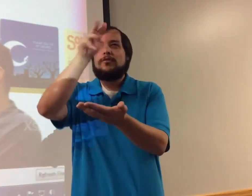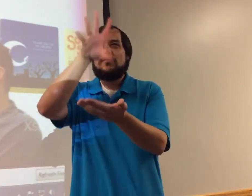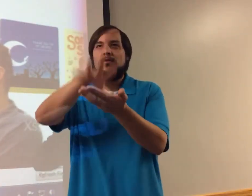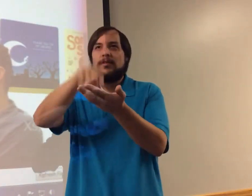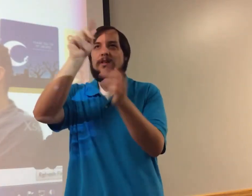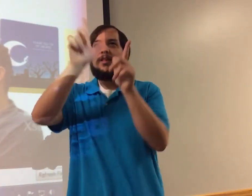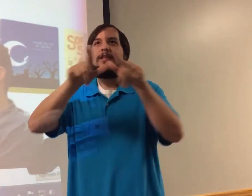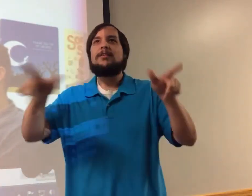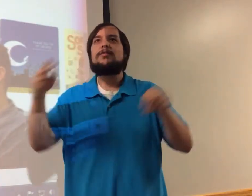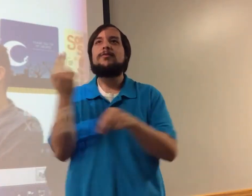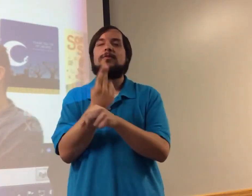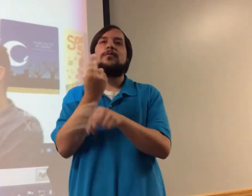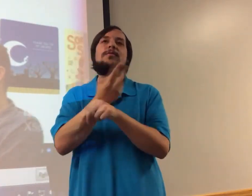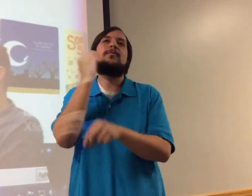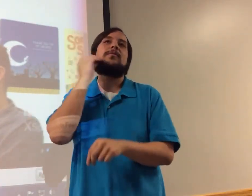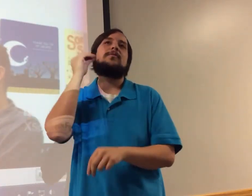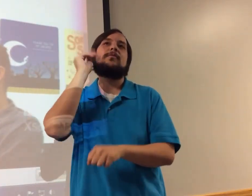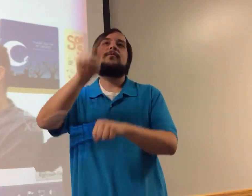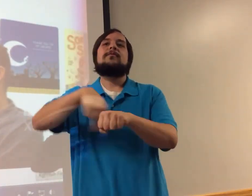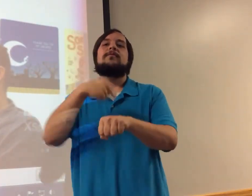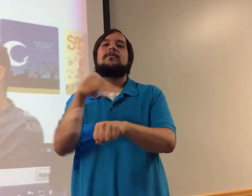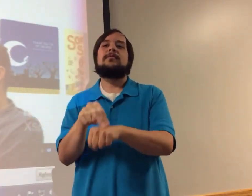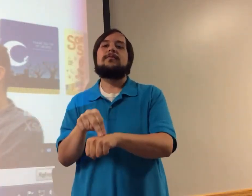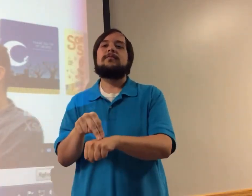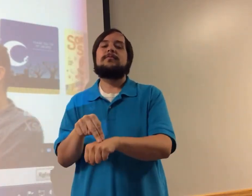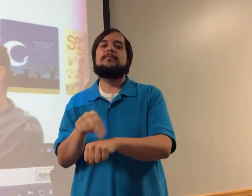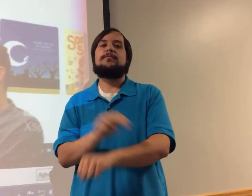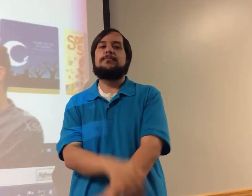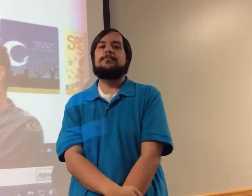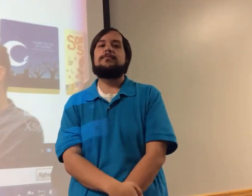at home and within the natural community.